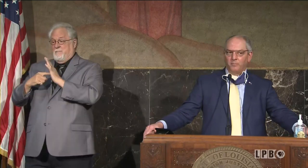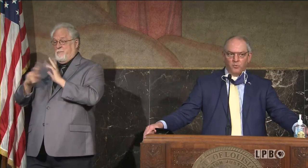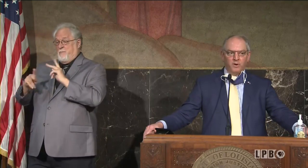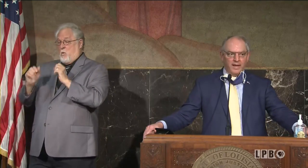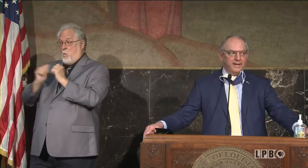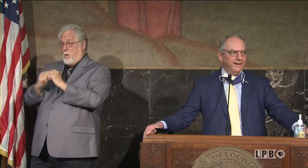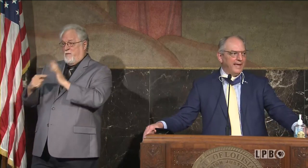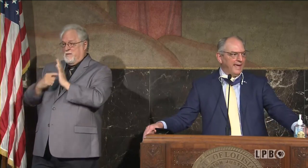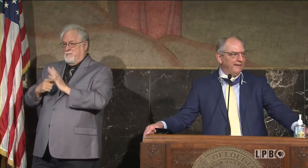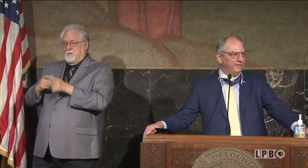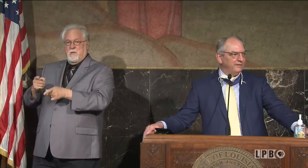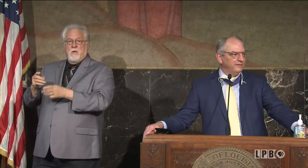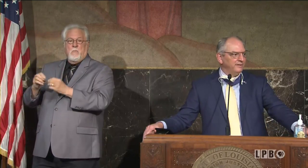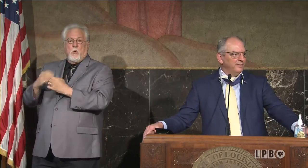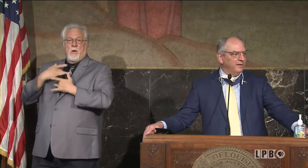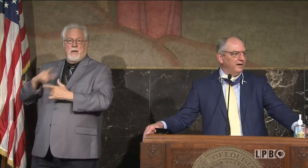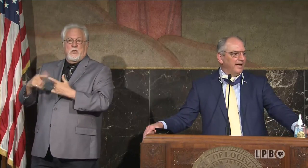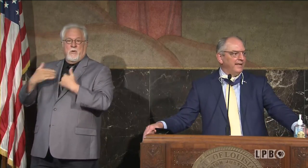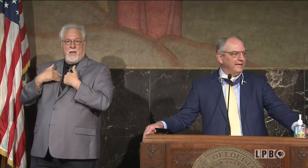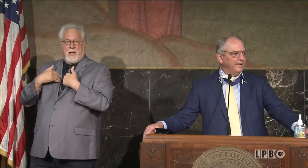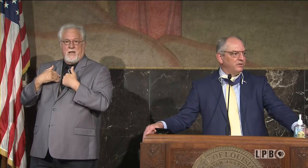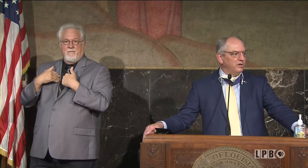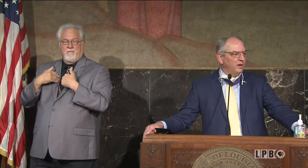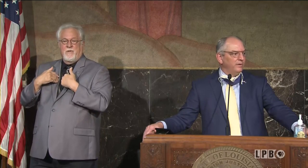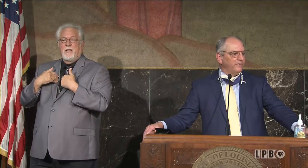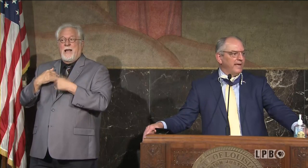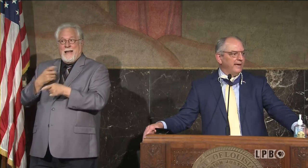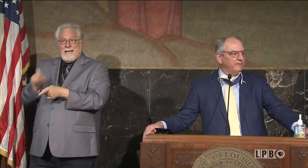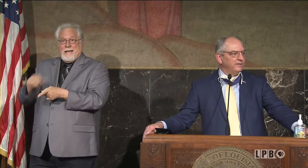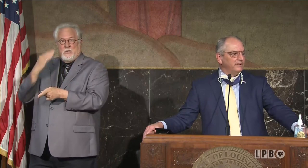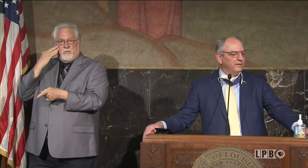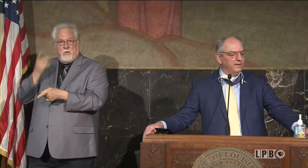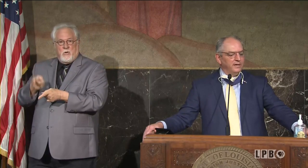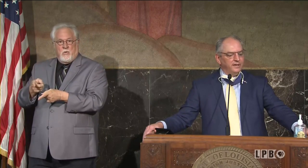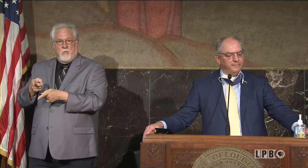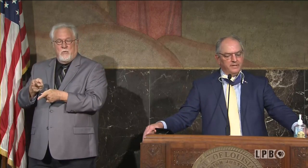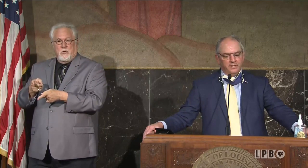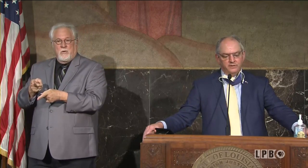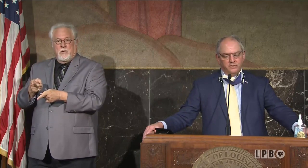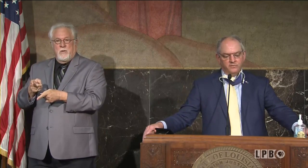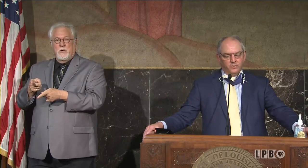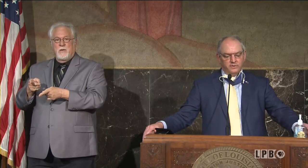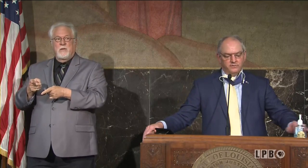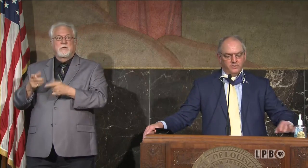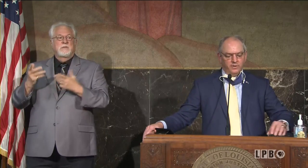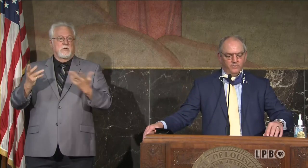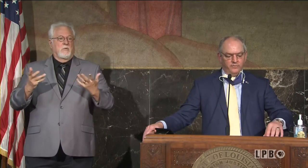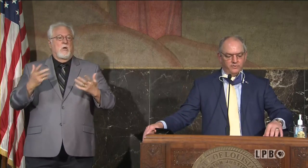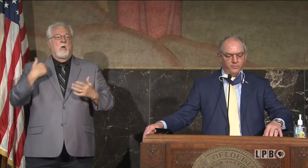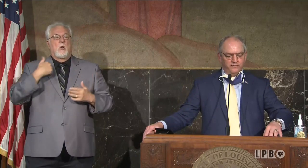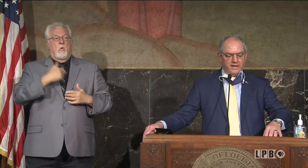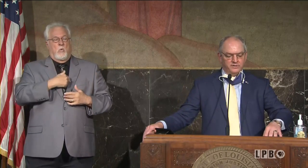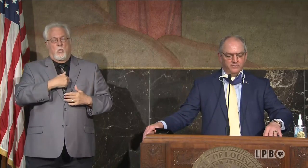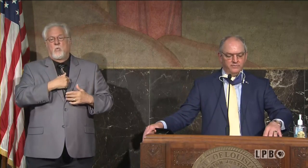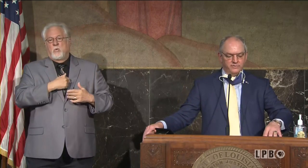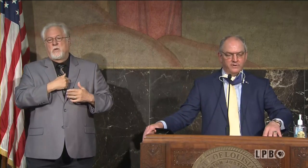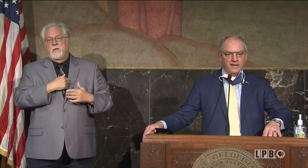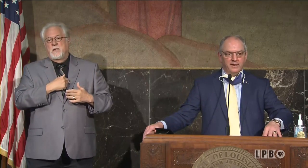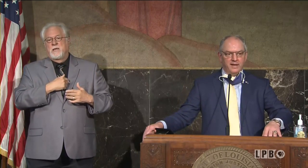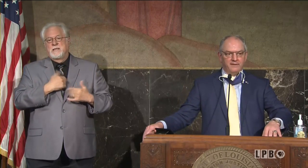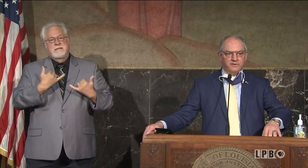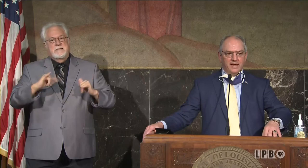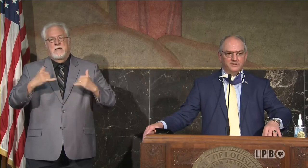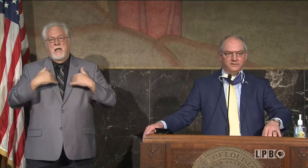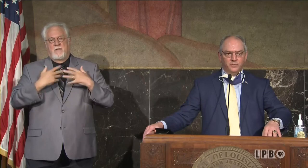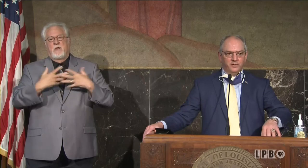individuals who are more likely to have it and need to know if they have it and so forth. And so we've still got